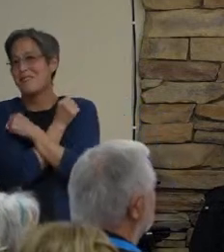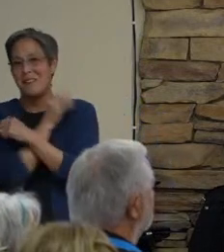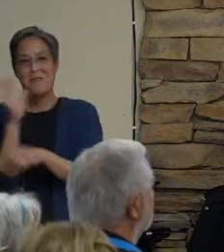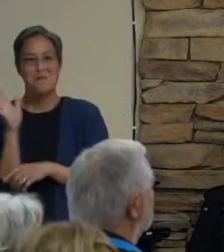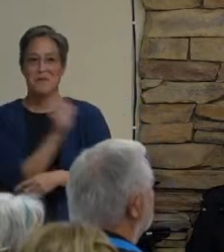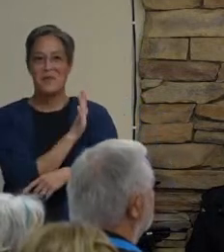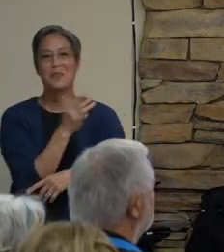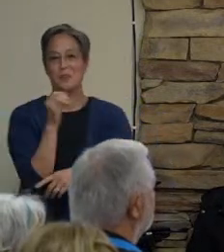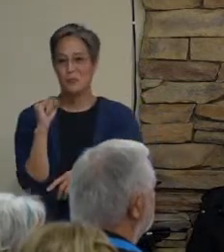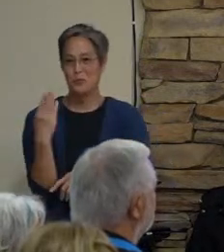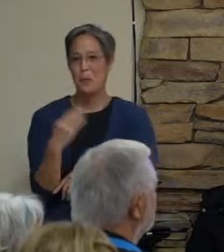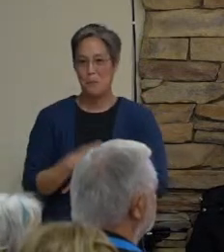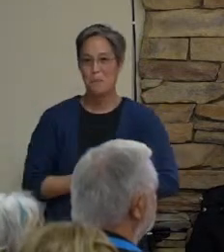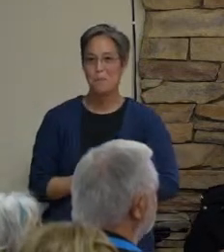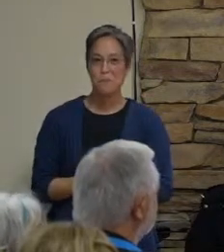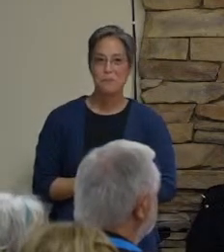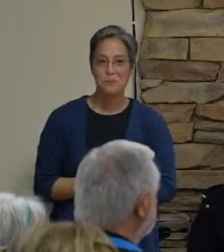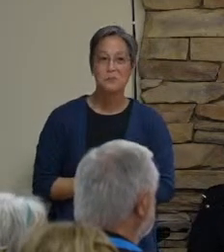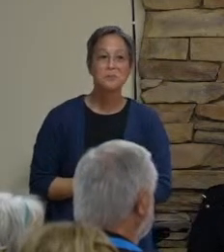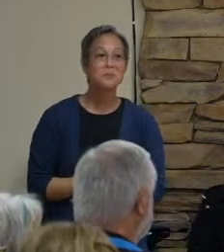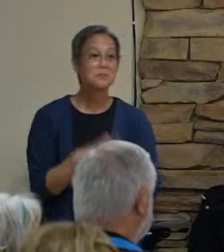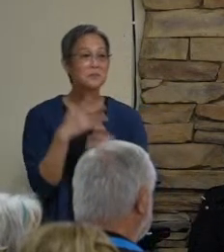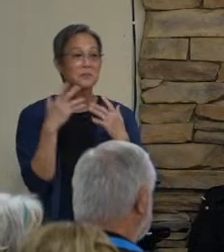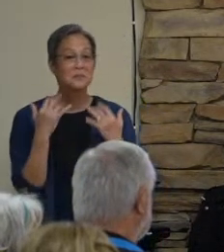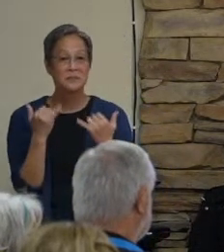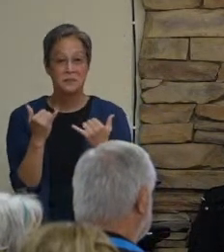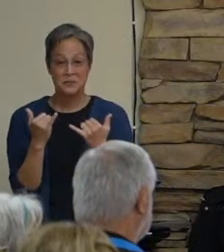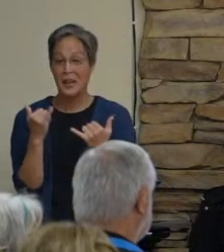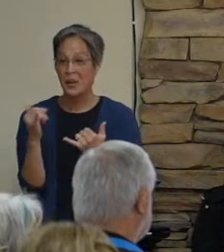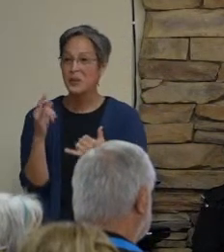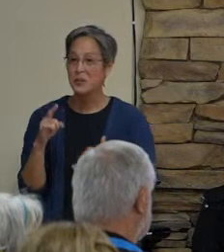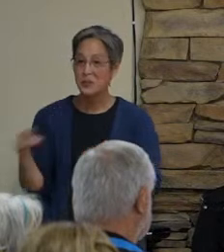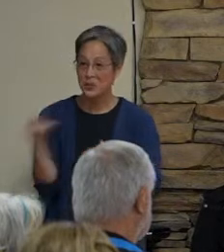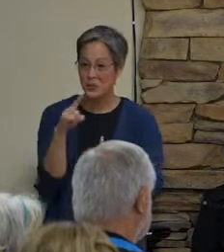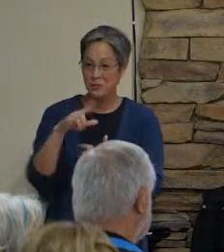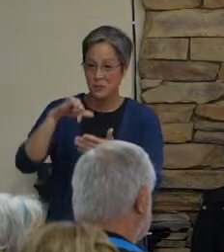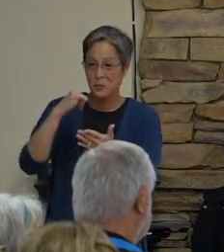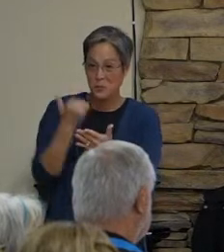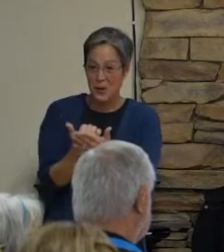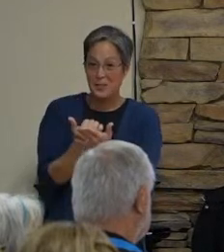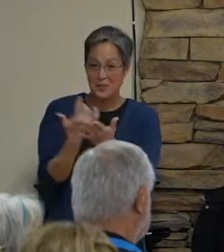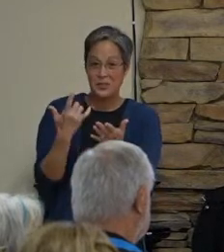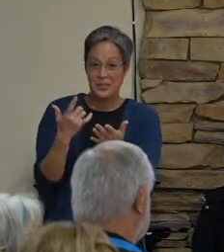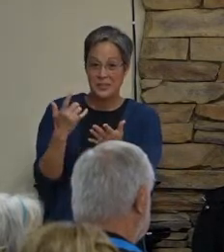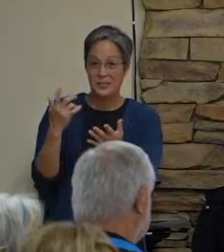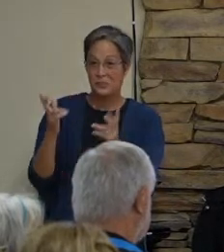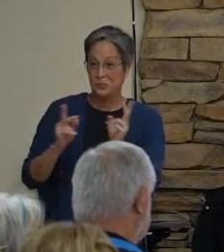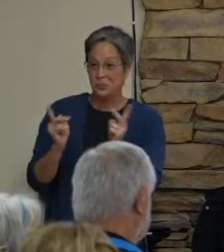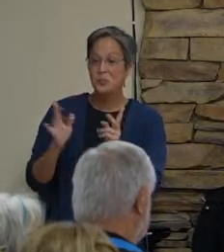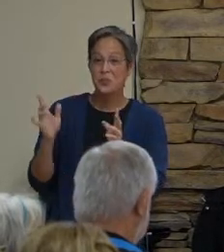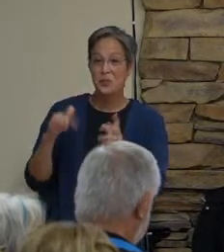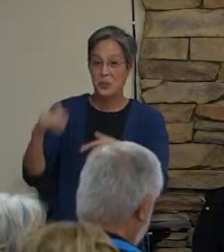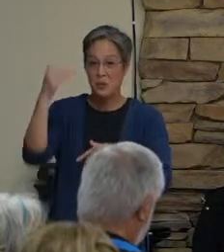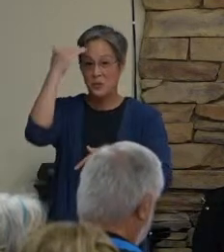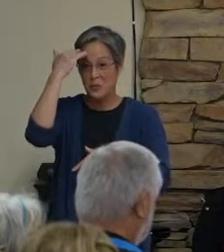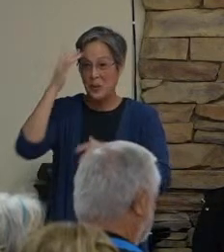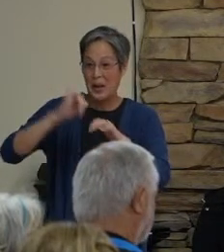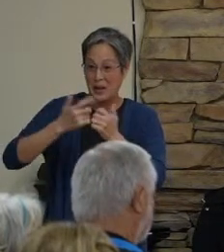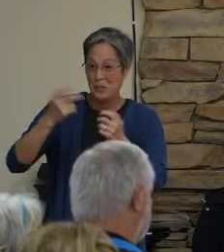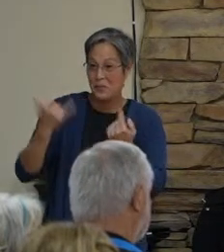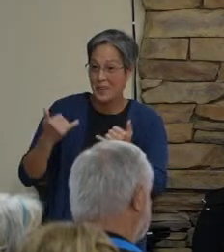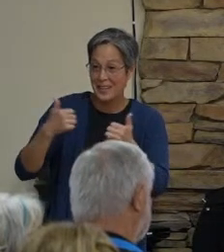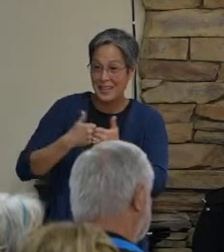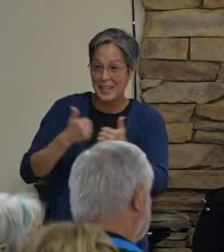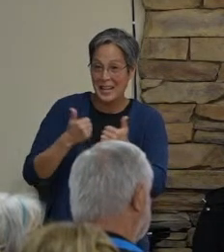their job. Now that you guys, our graduates, know the game, you each